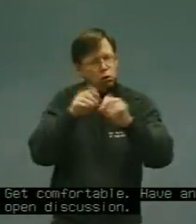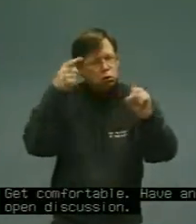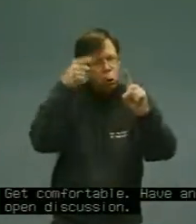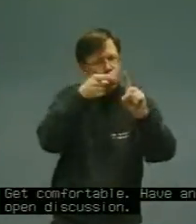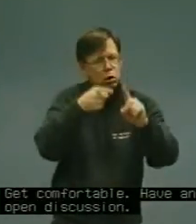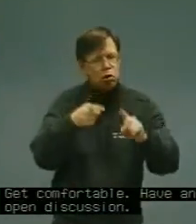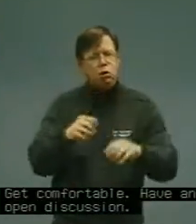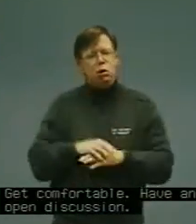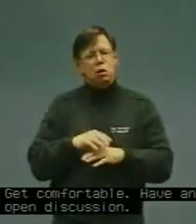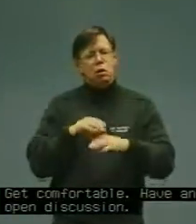discussion.